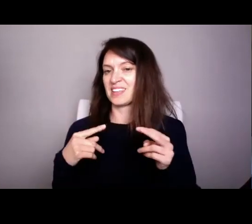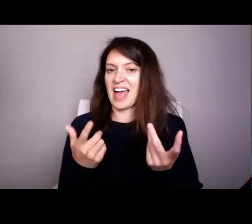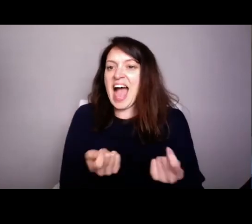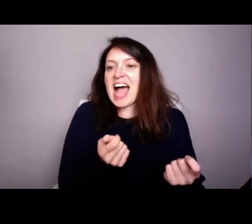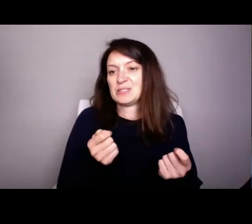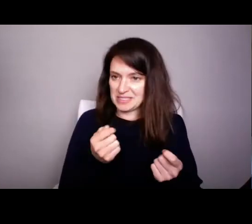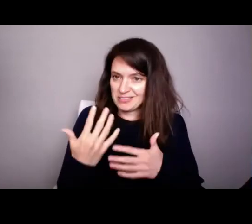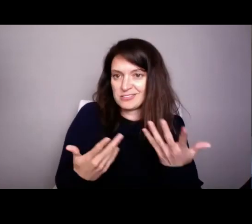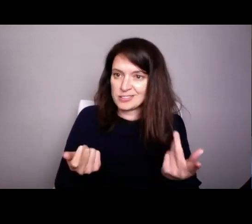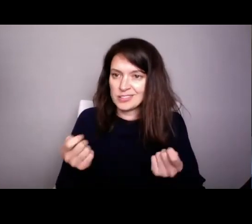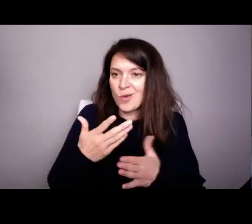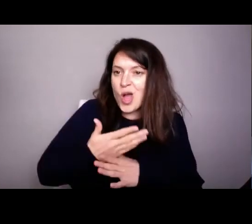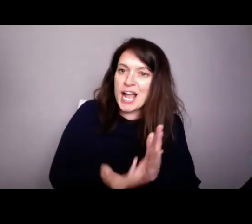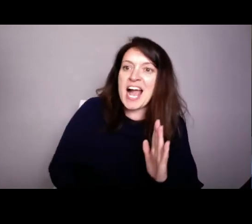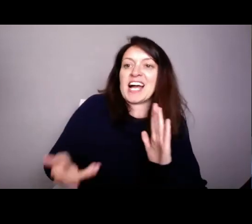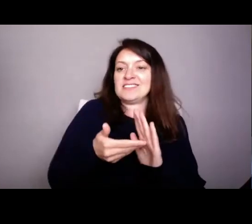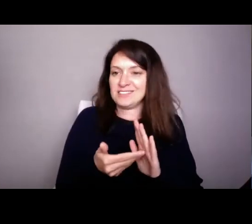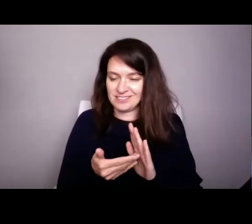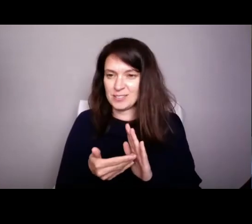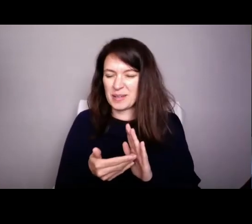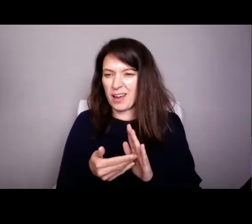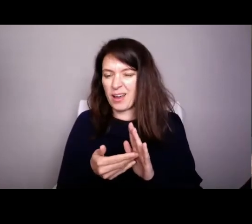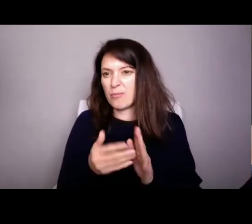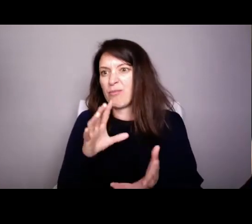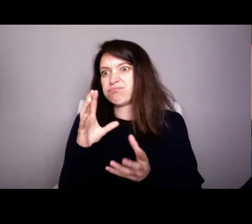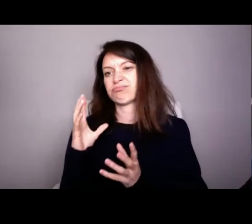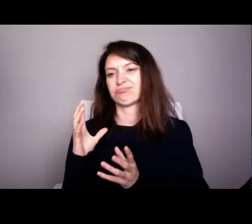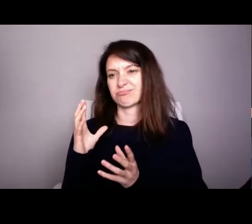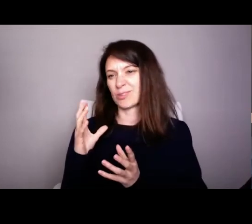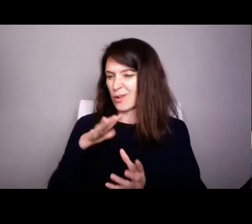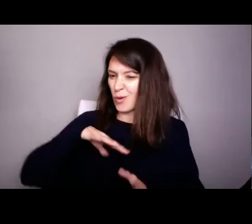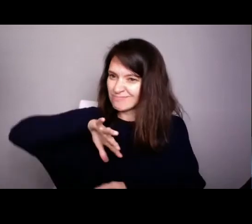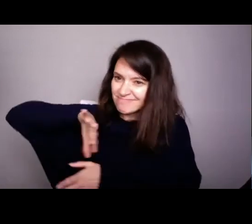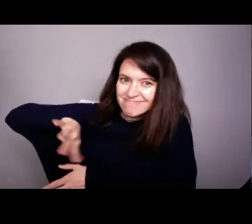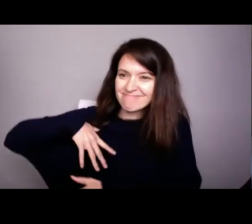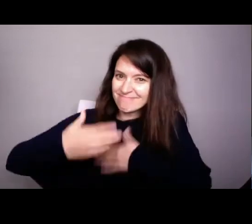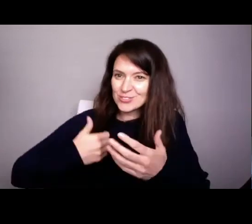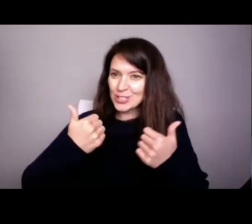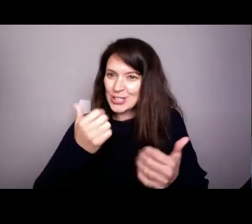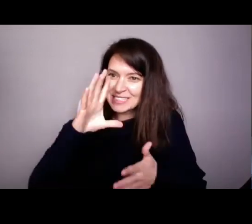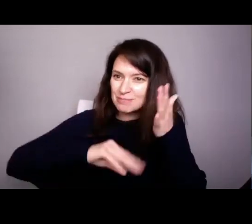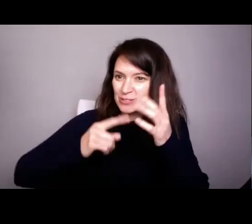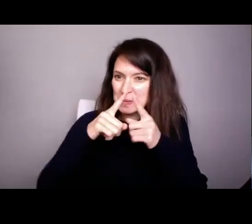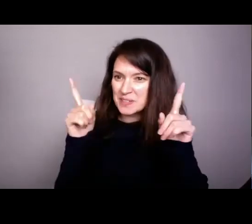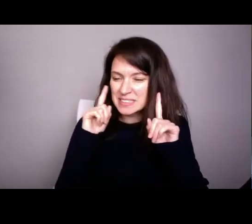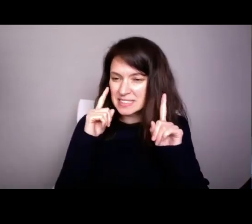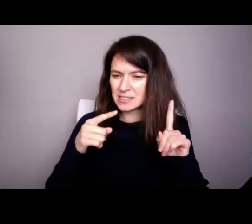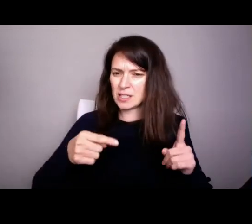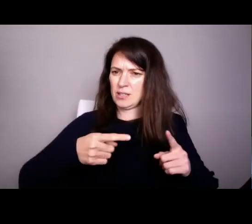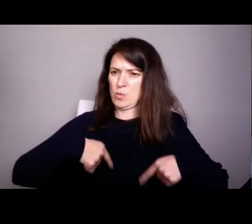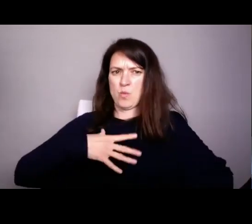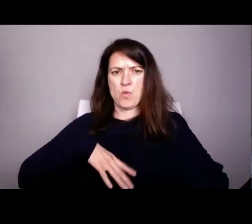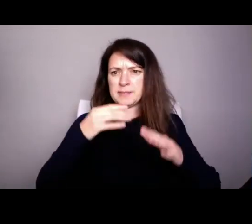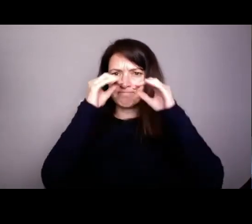student experience. And so I think we do need a kind of very widespread review of how universities cater